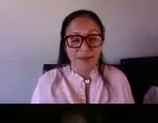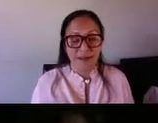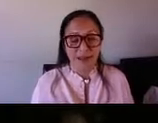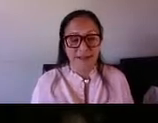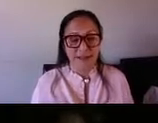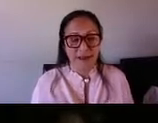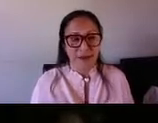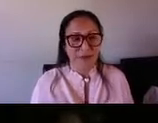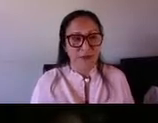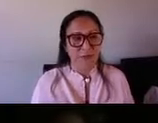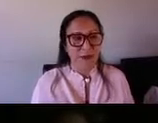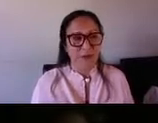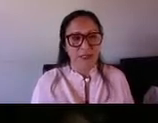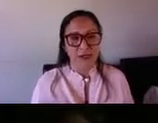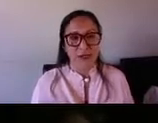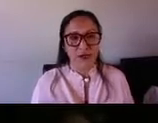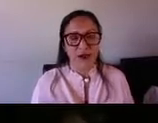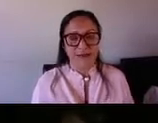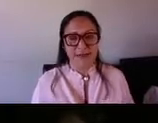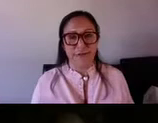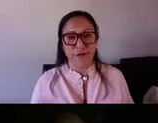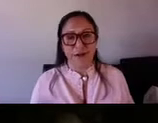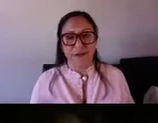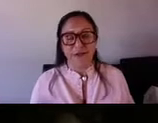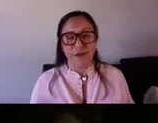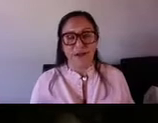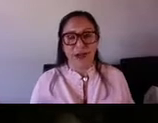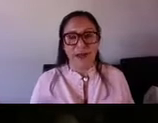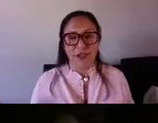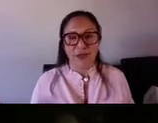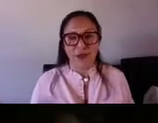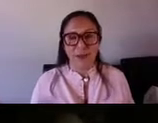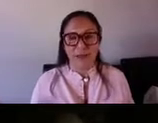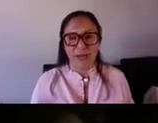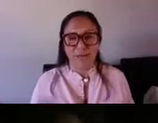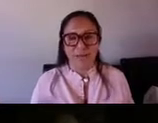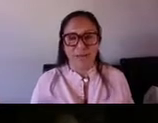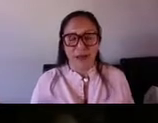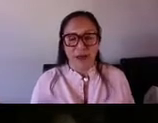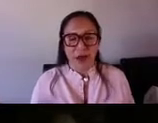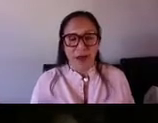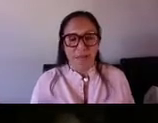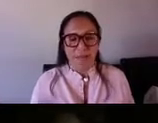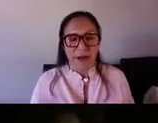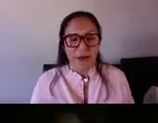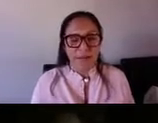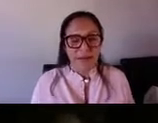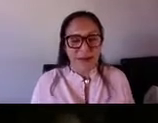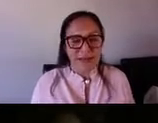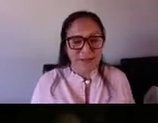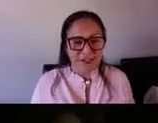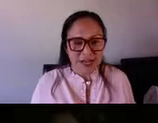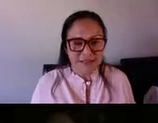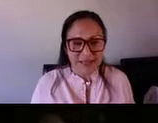myths in case your family members tell you you're crazy for doing sign language with your baby. Background on me,